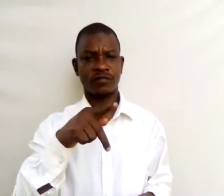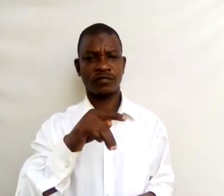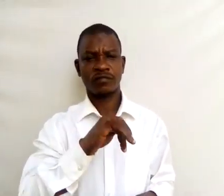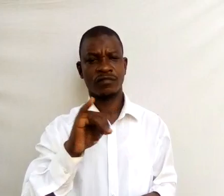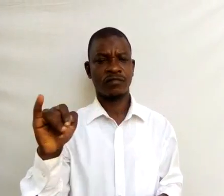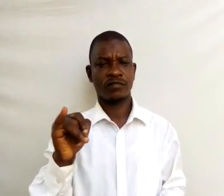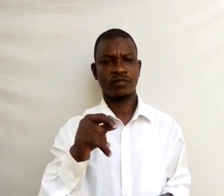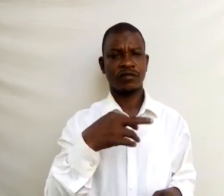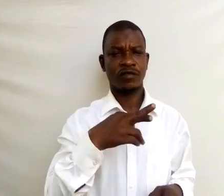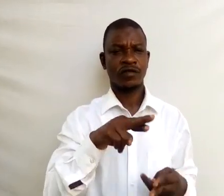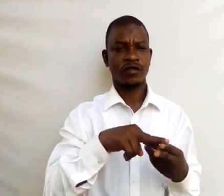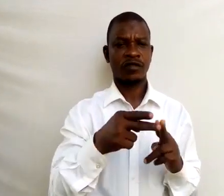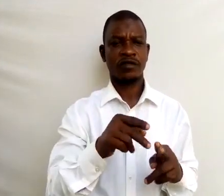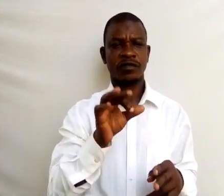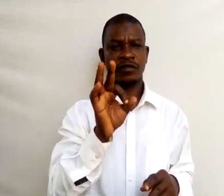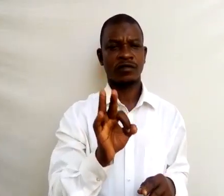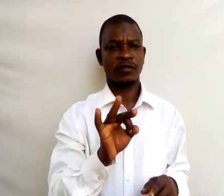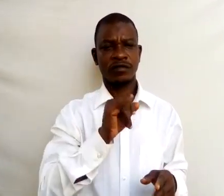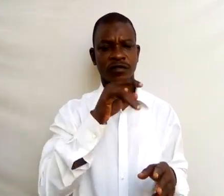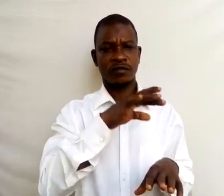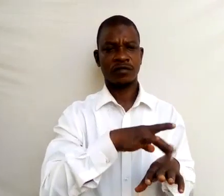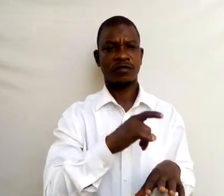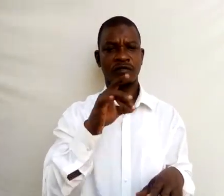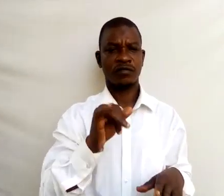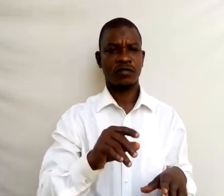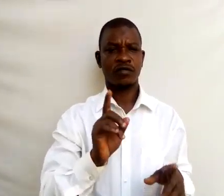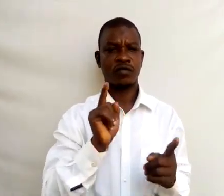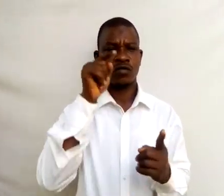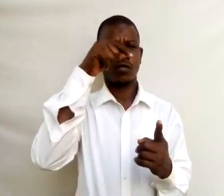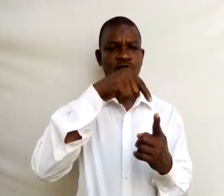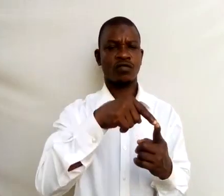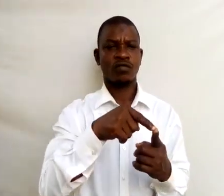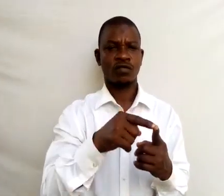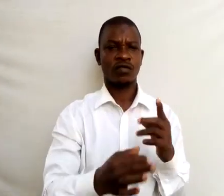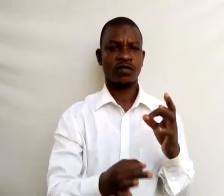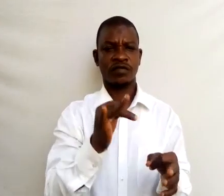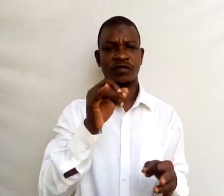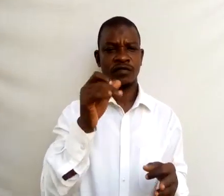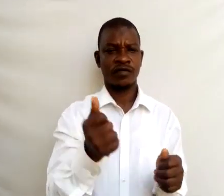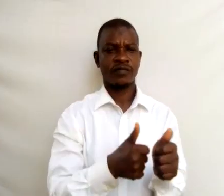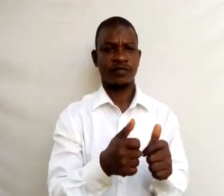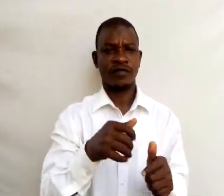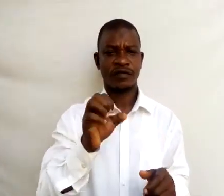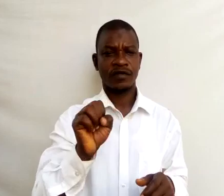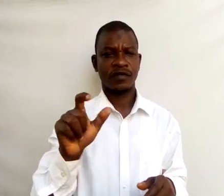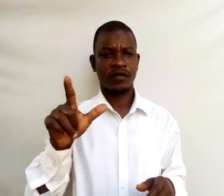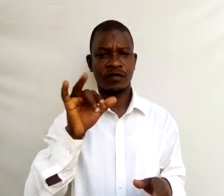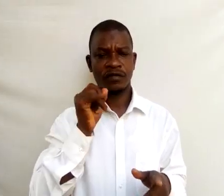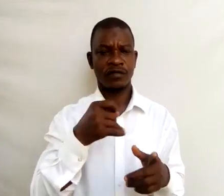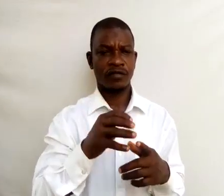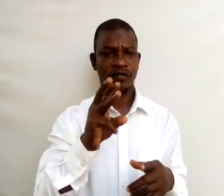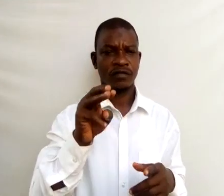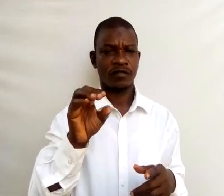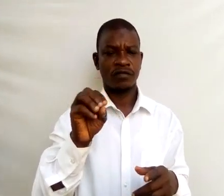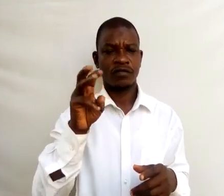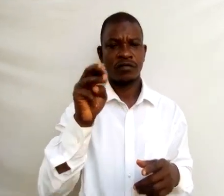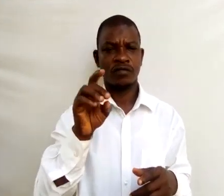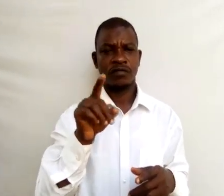The relation F is called onto if every element of the codomain